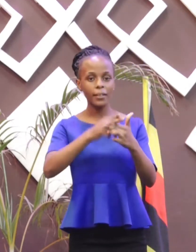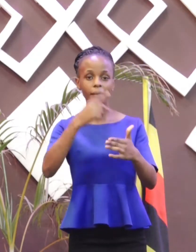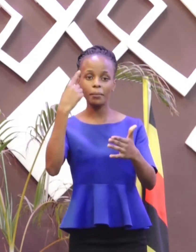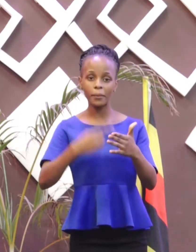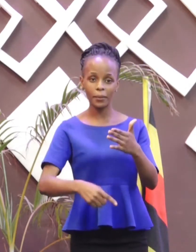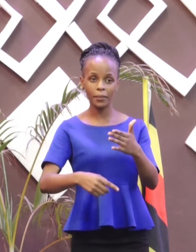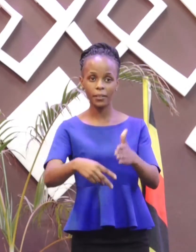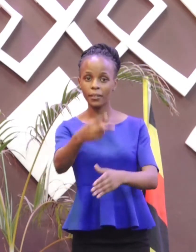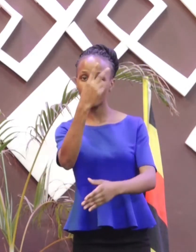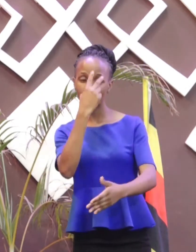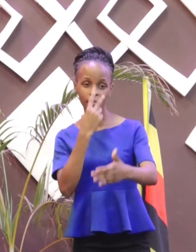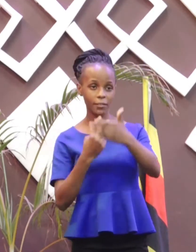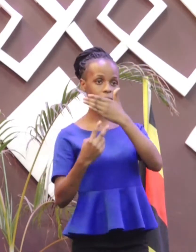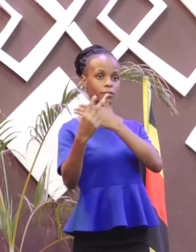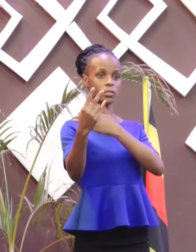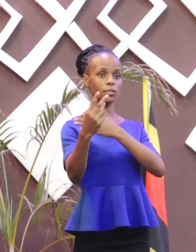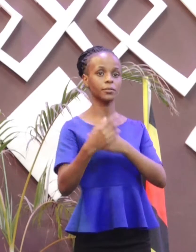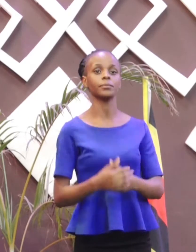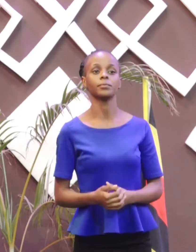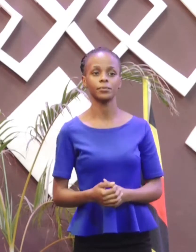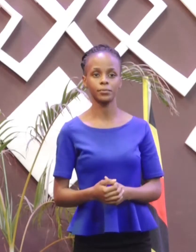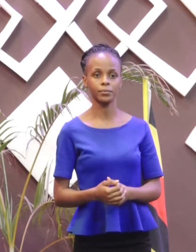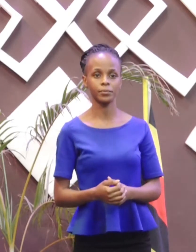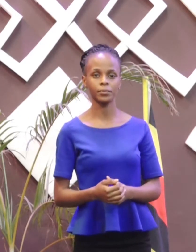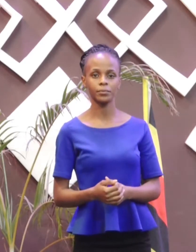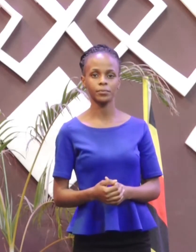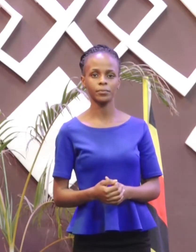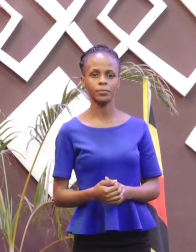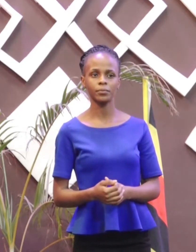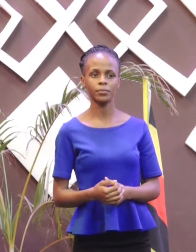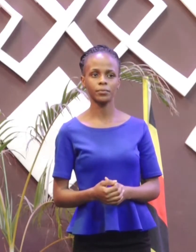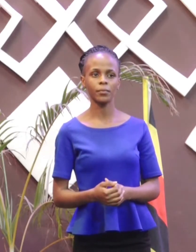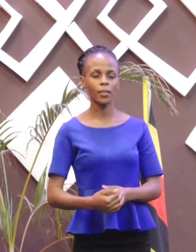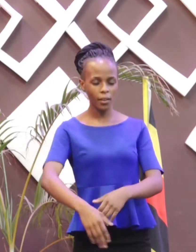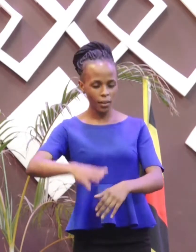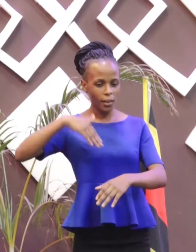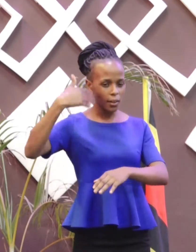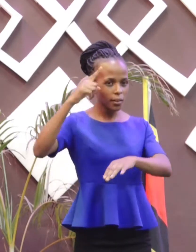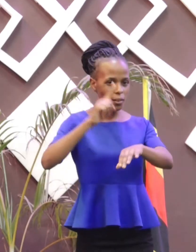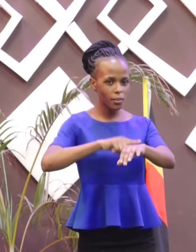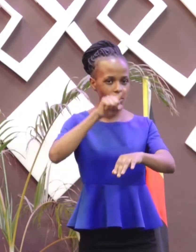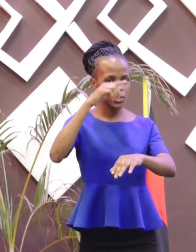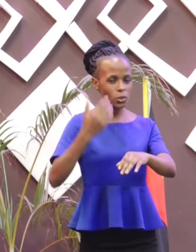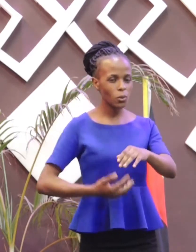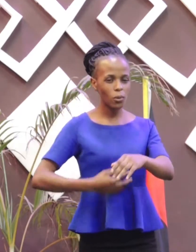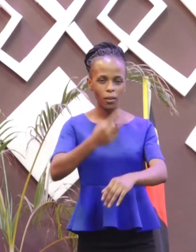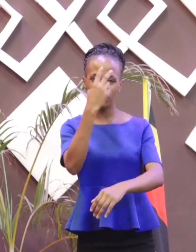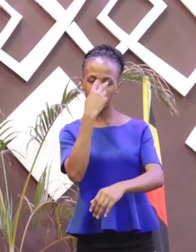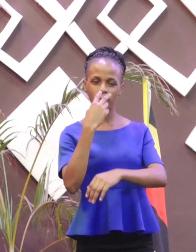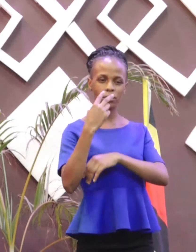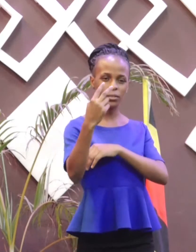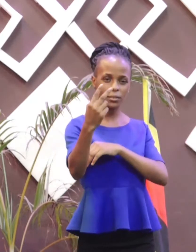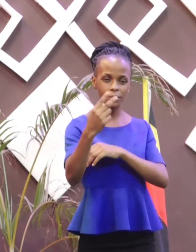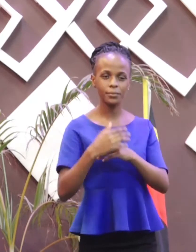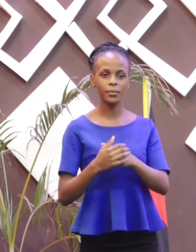kwolesebwa. Then what can help us do that is a vision, what we call a vision. Buli lw'obeera n'okwolesebwa. Whenever you have